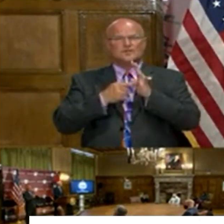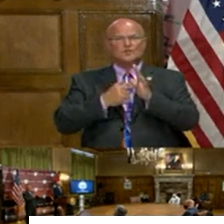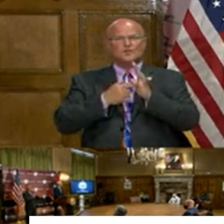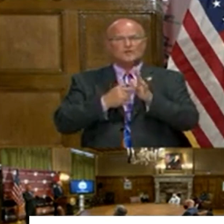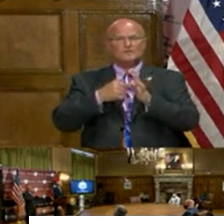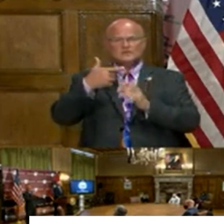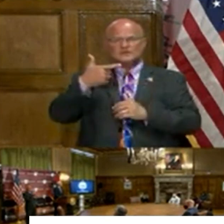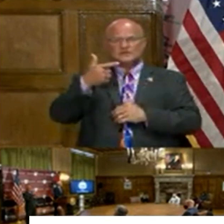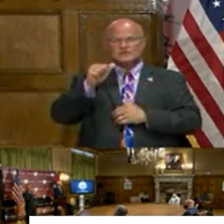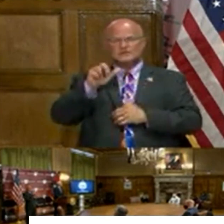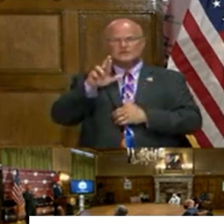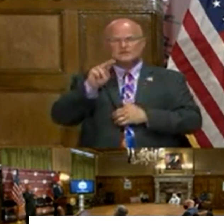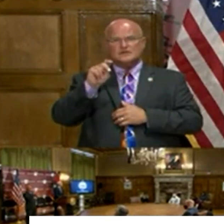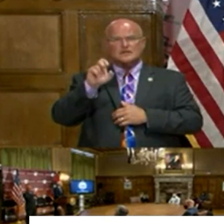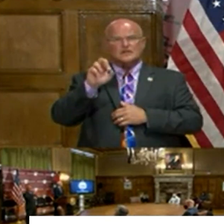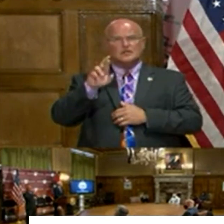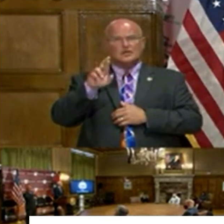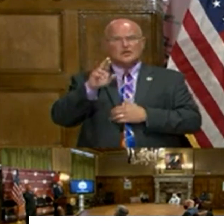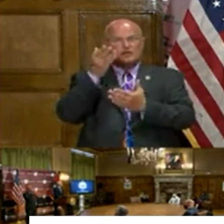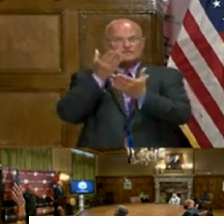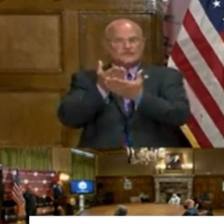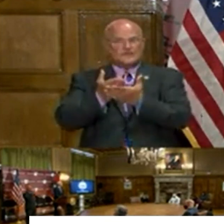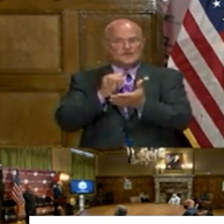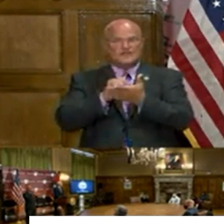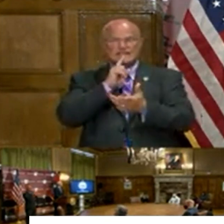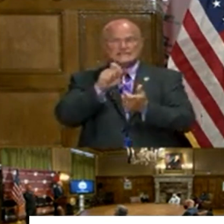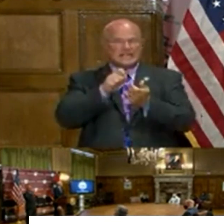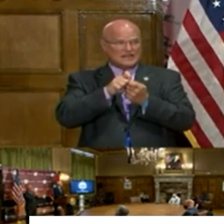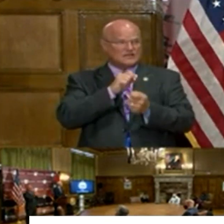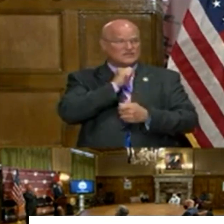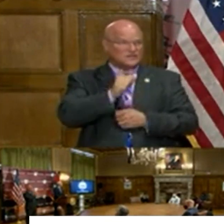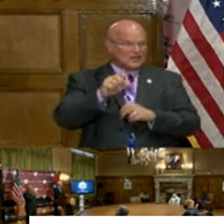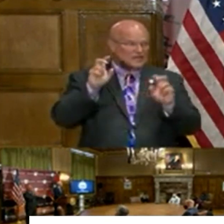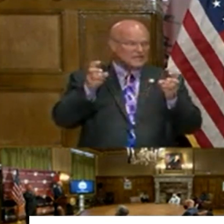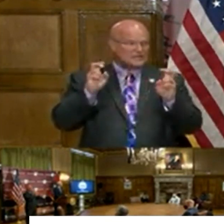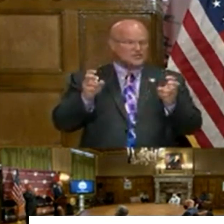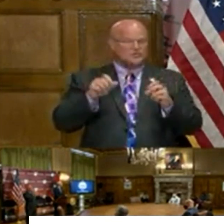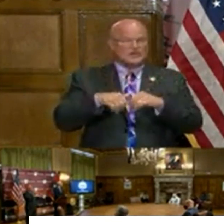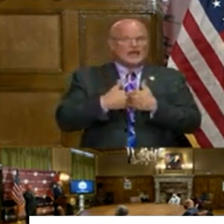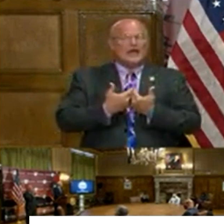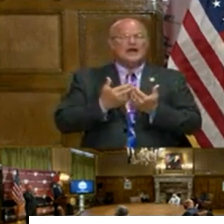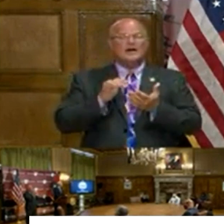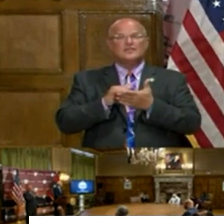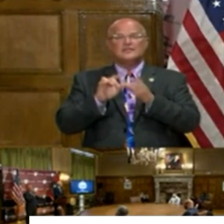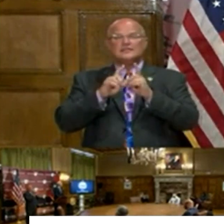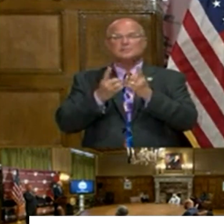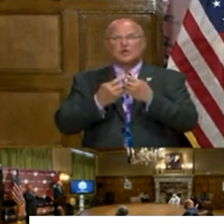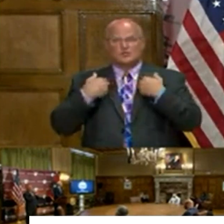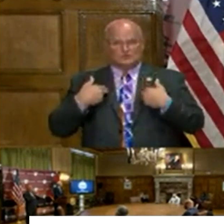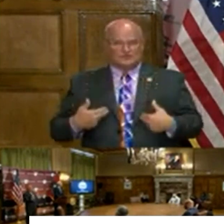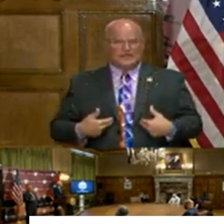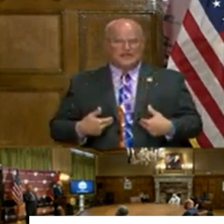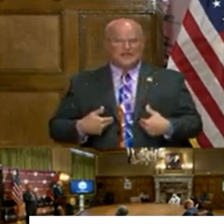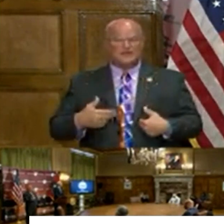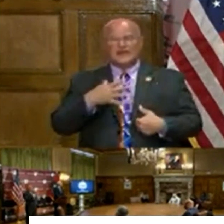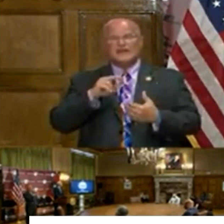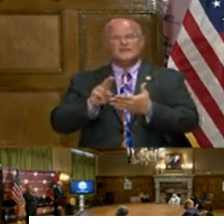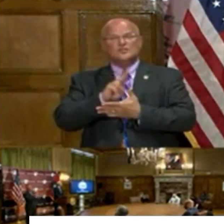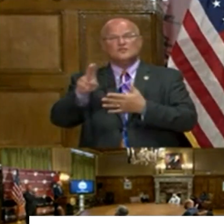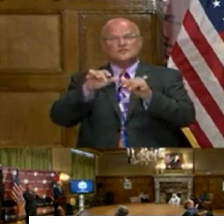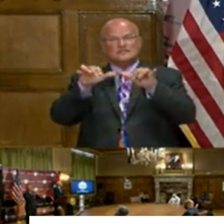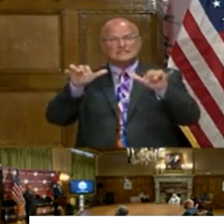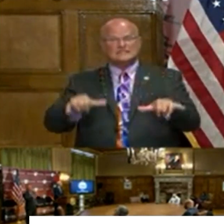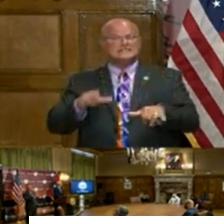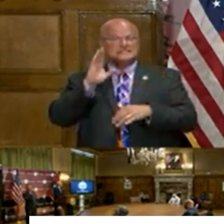Representative Garner will have to verify whether that is accurate or not in terms of how the Department of Health and the university